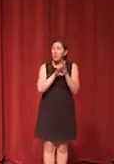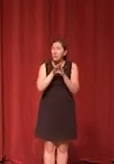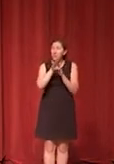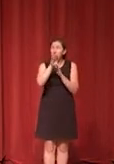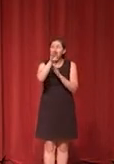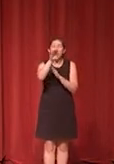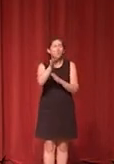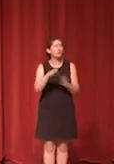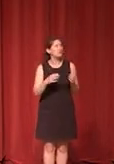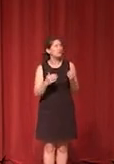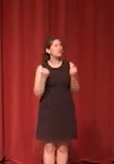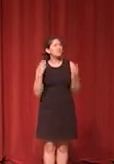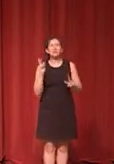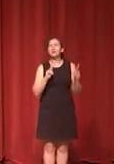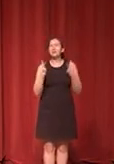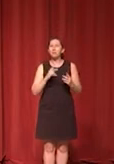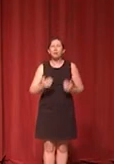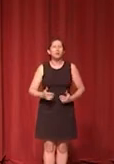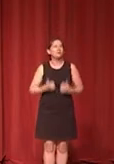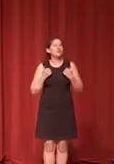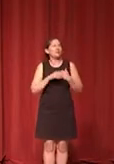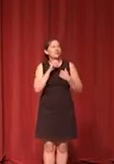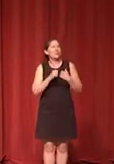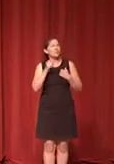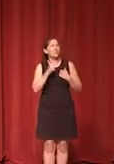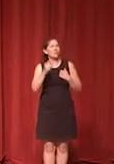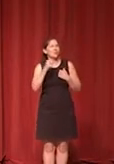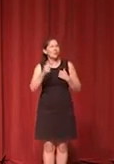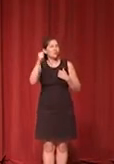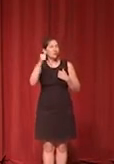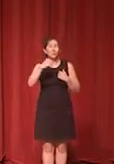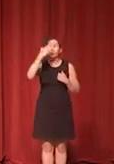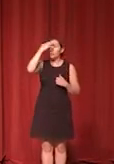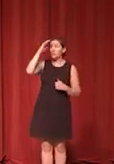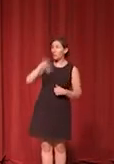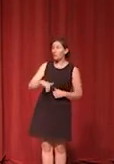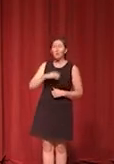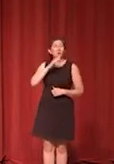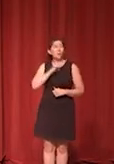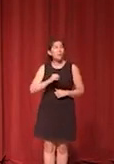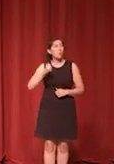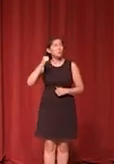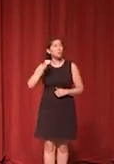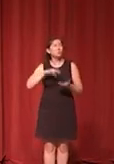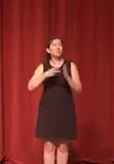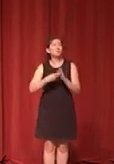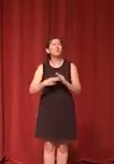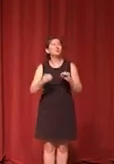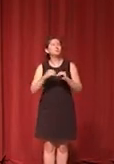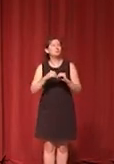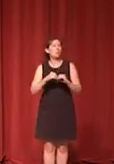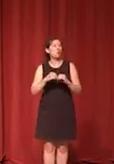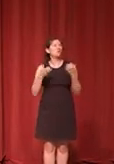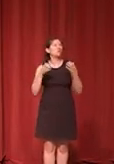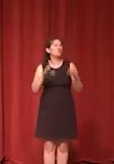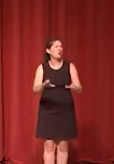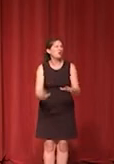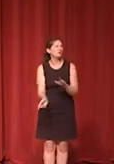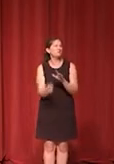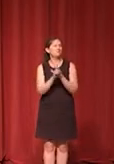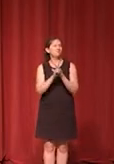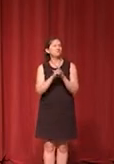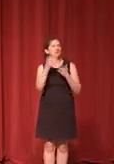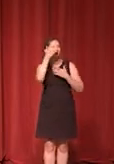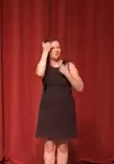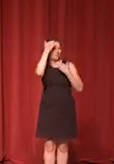we know that age is a risk factor for developing dementia. But what we can do now, what we're hoping, is that these